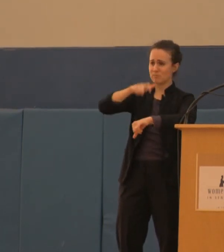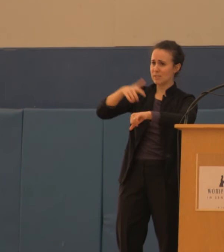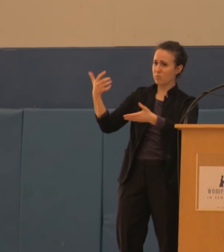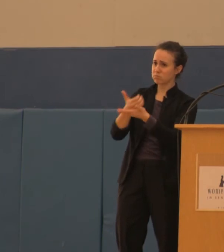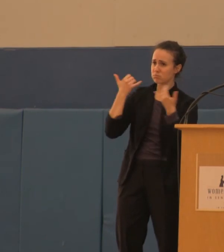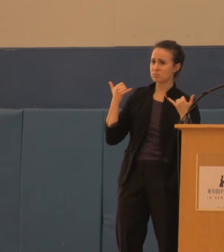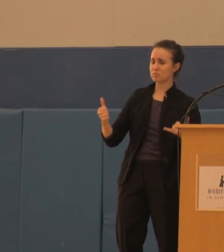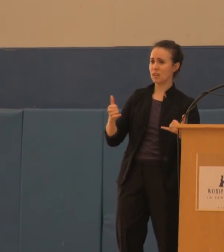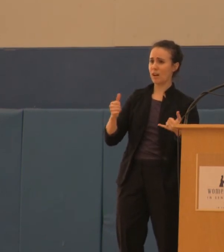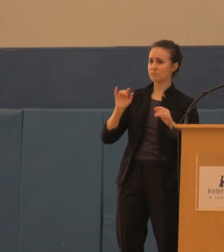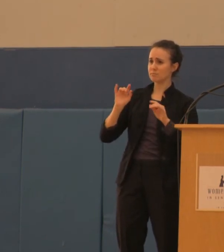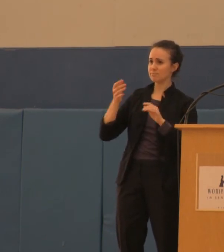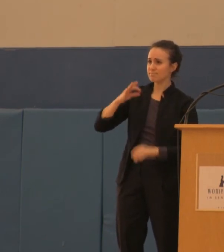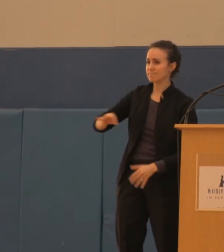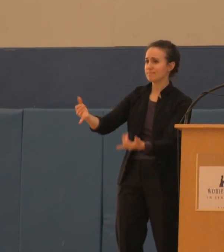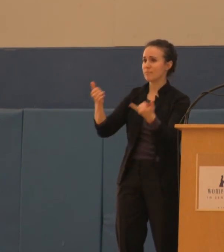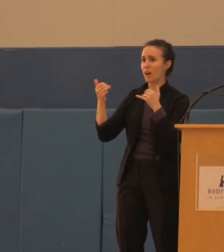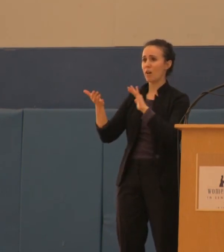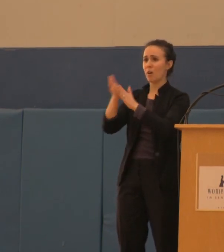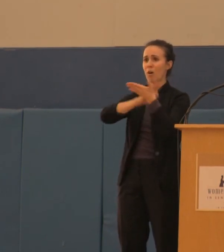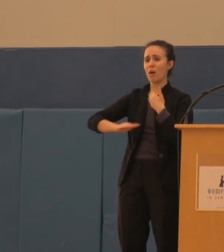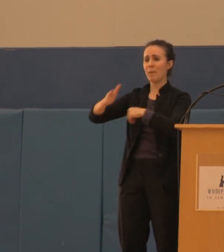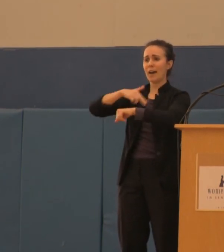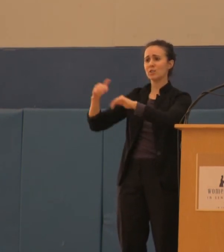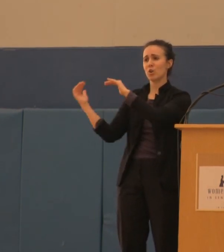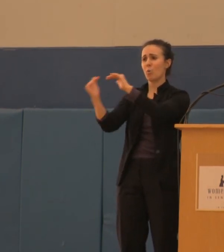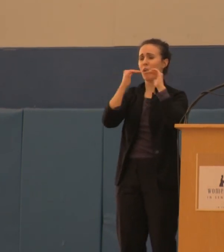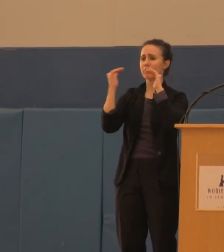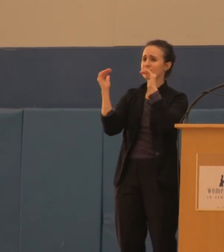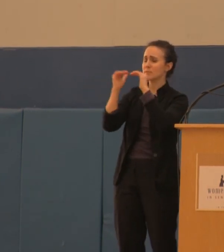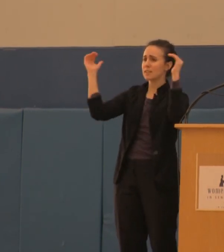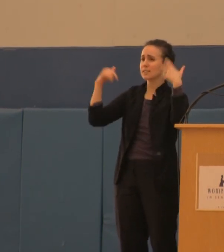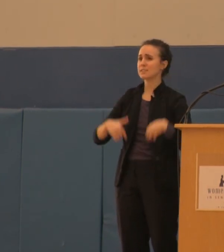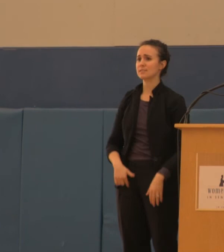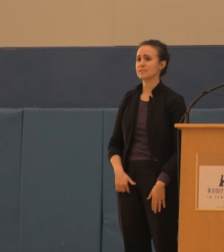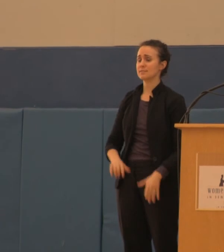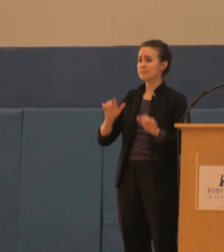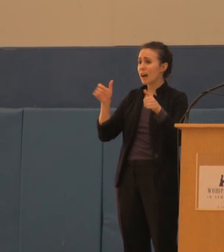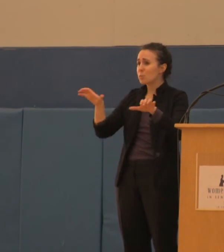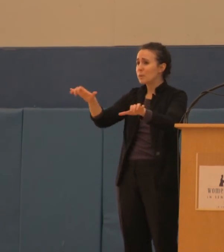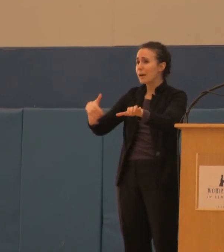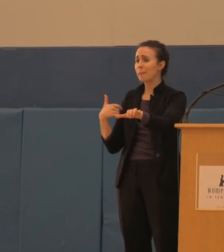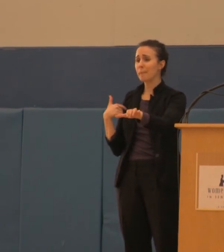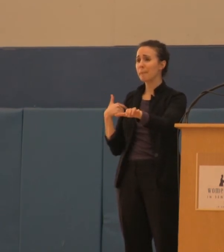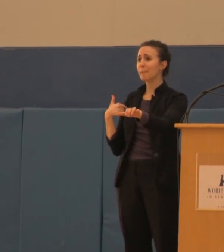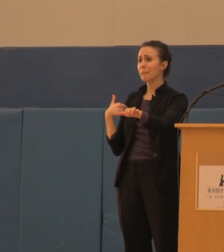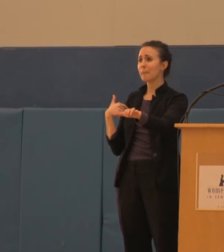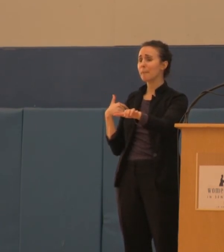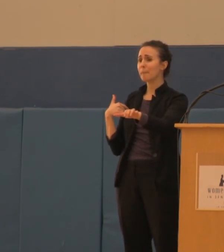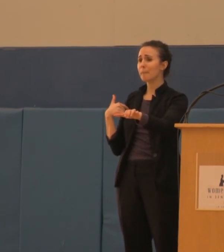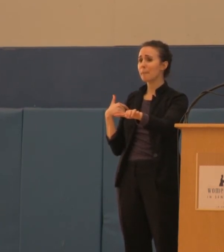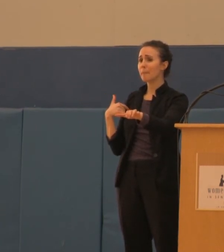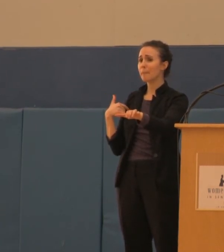to being a nation of equality of justice. And we can only do these actions